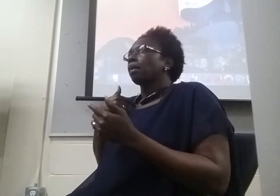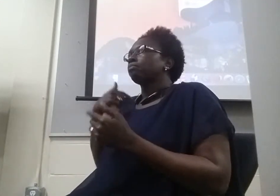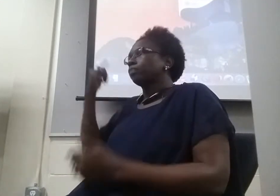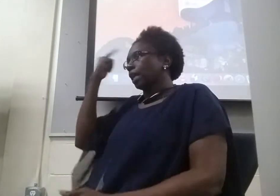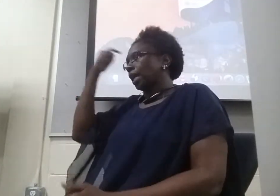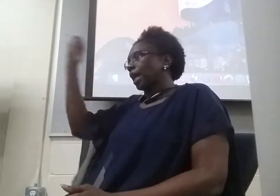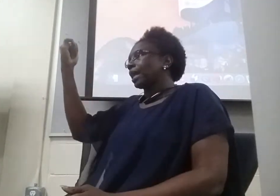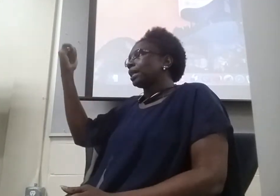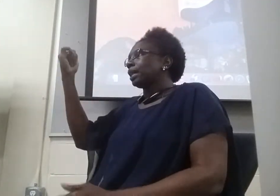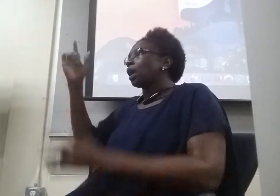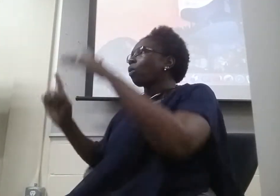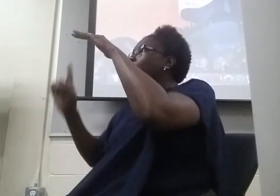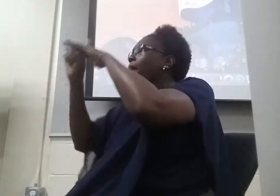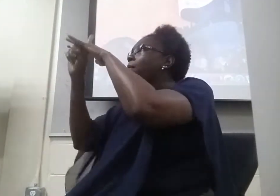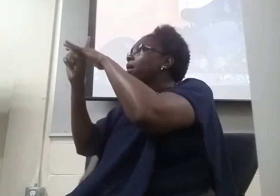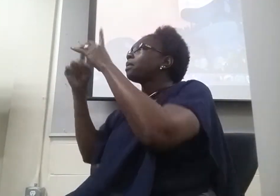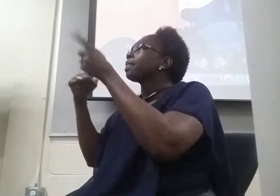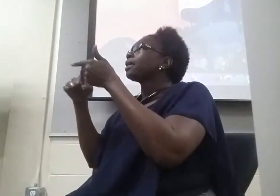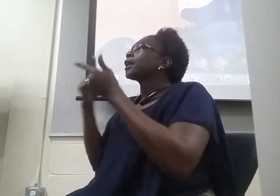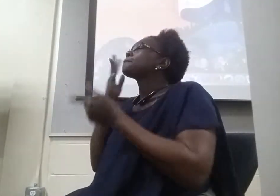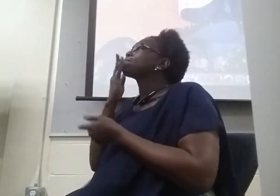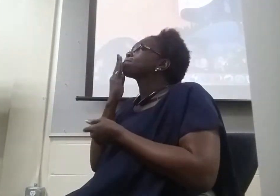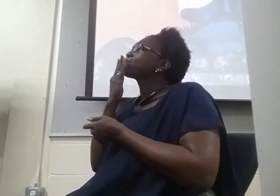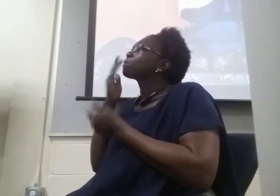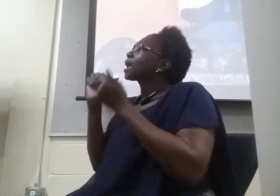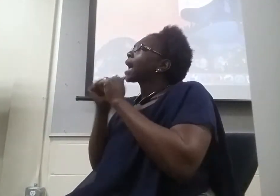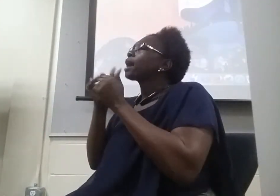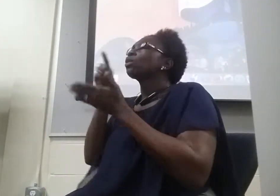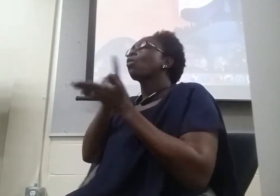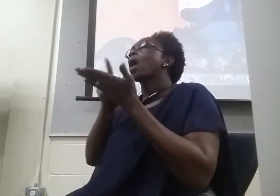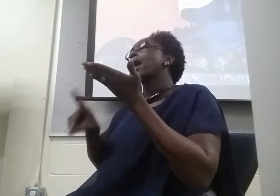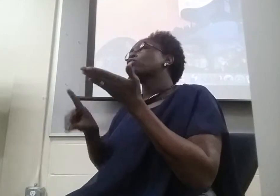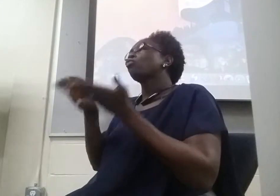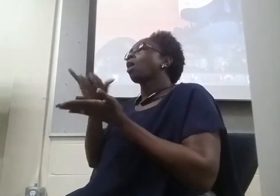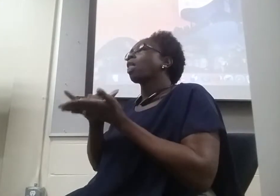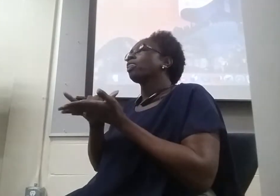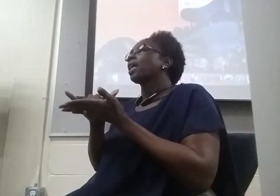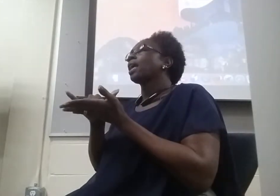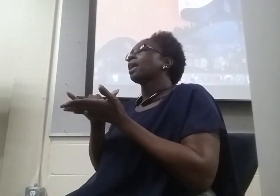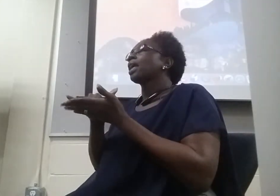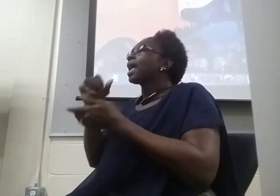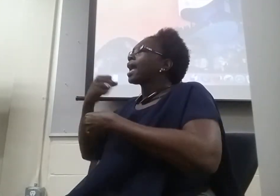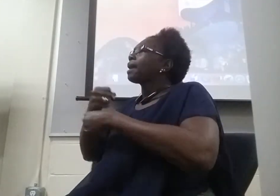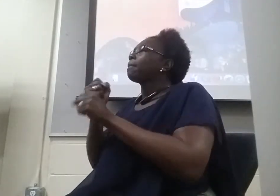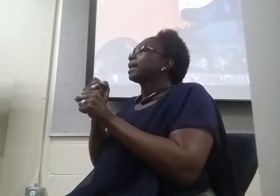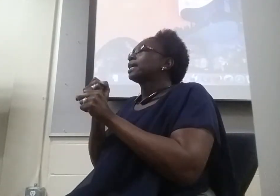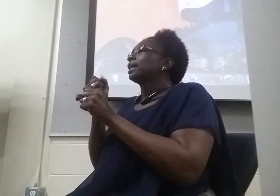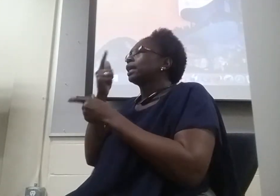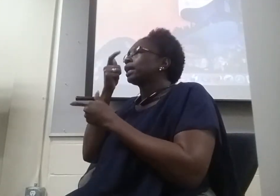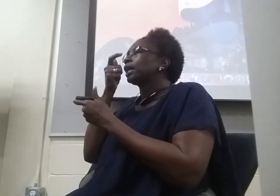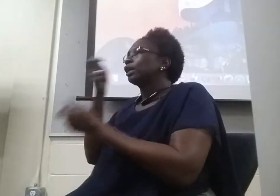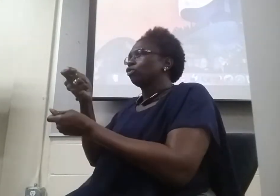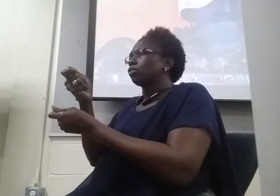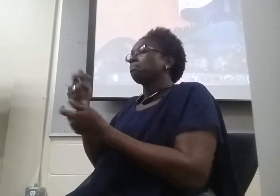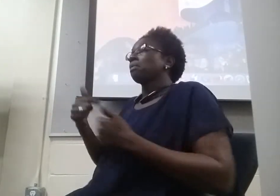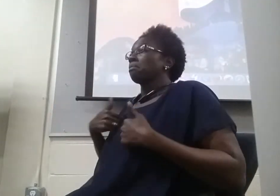and it's like, okay, so how am I going to make this little twist in it that's actually interesting to me? I started drawing and doing all these illustrations this way when my kids were